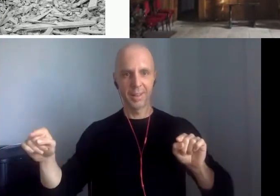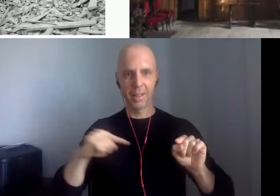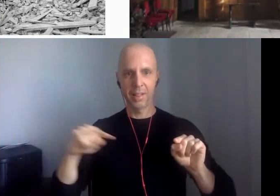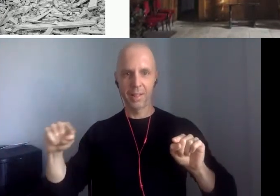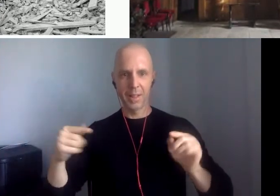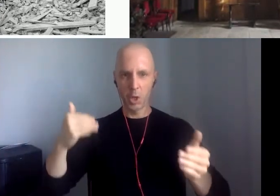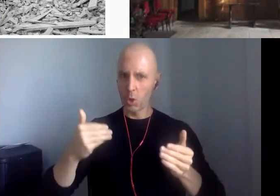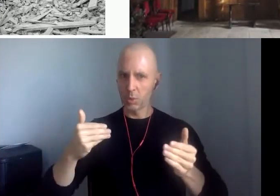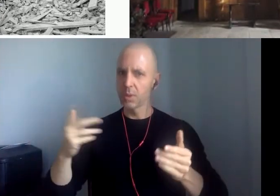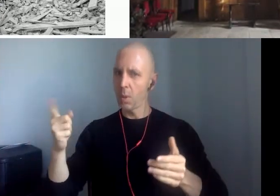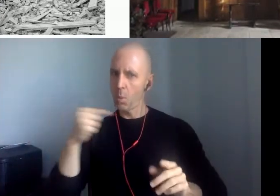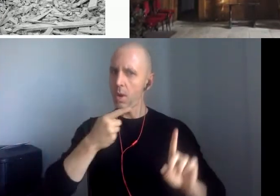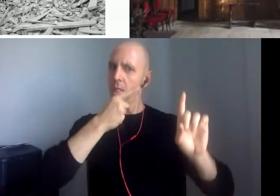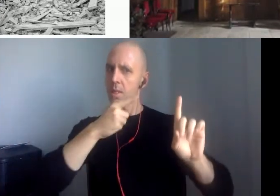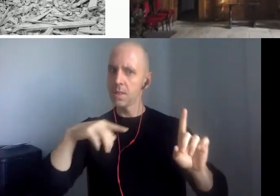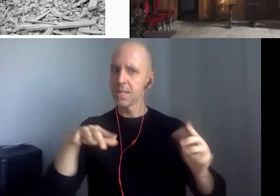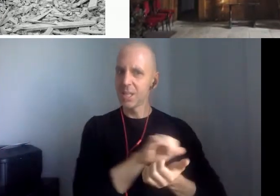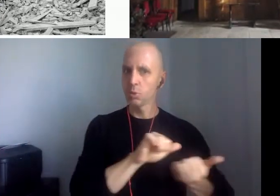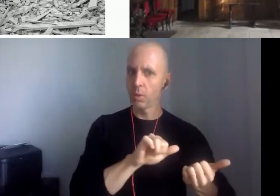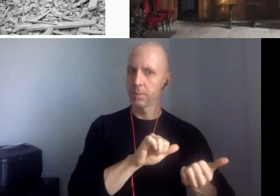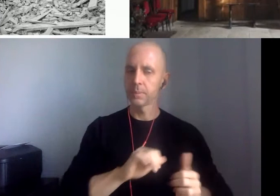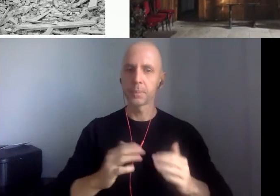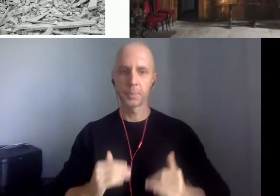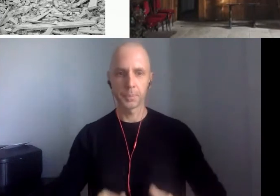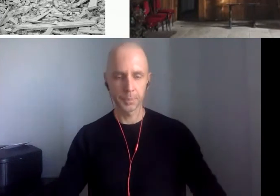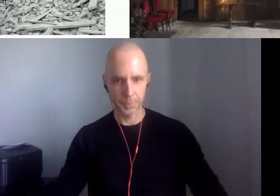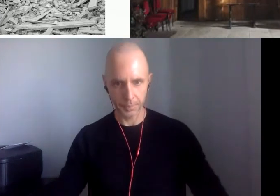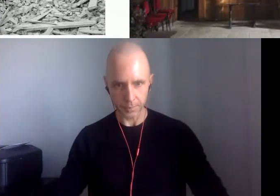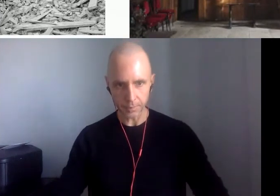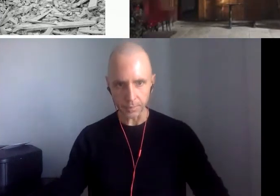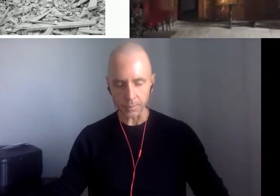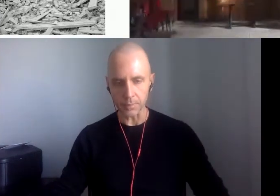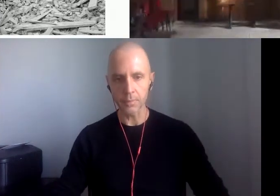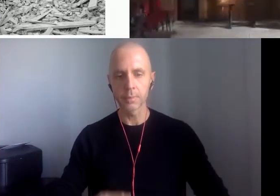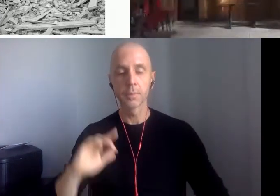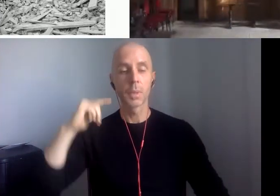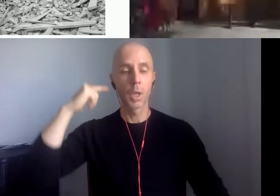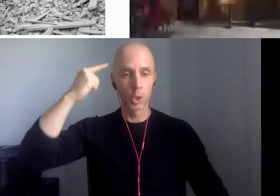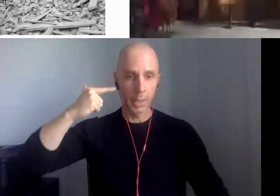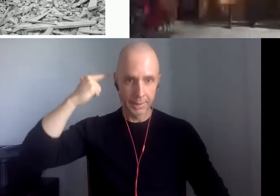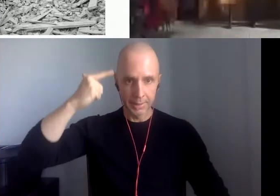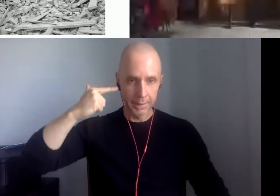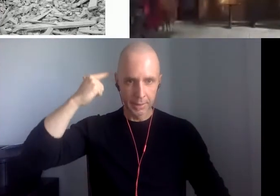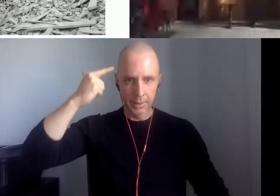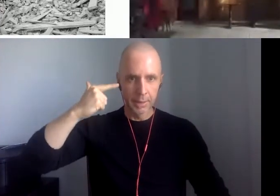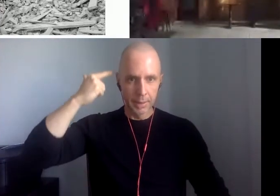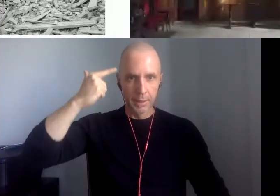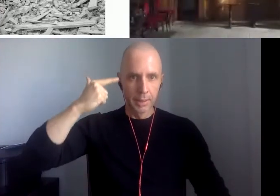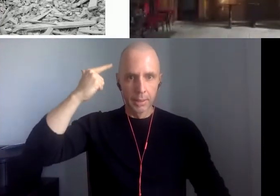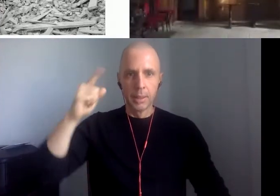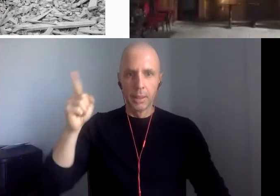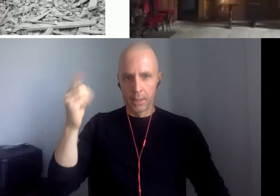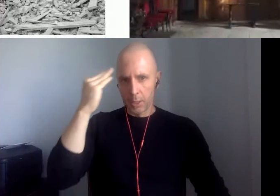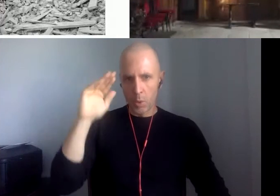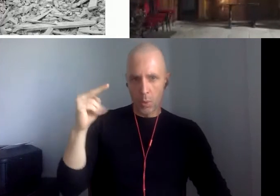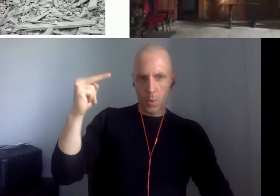Oak Society. So that was an insurance society that had moved down from London during the war because they knew London was going to burn during